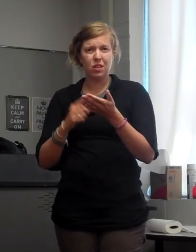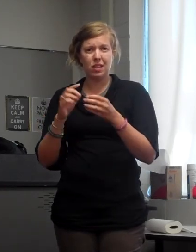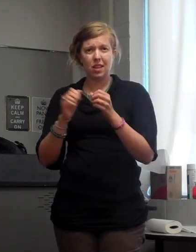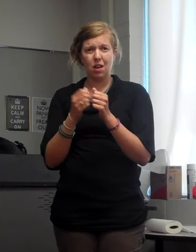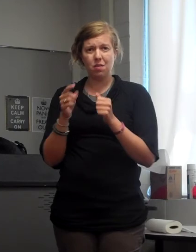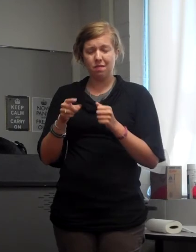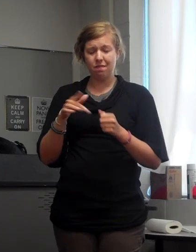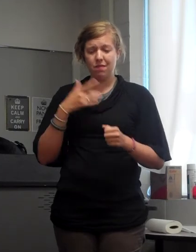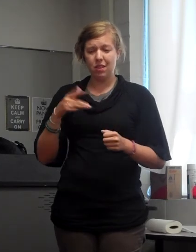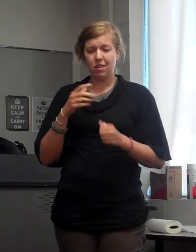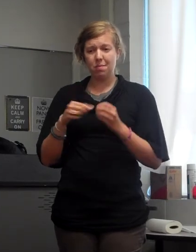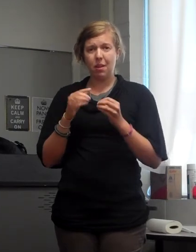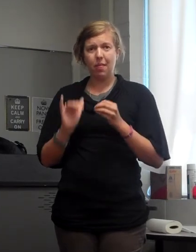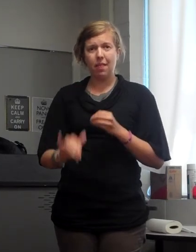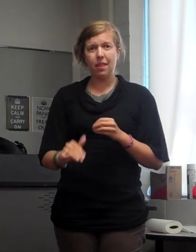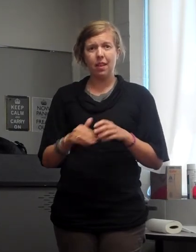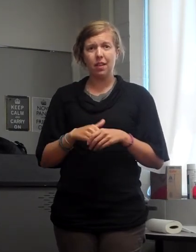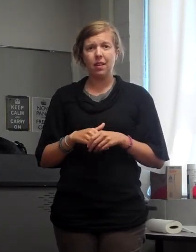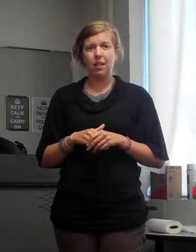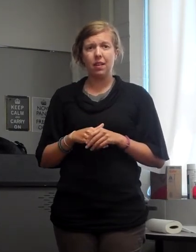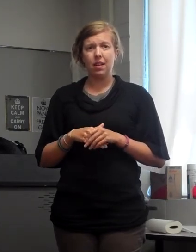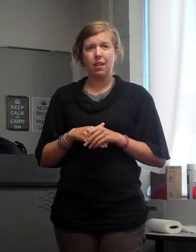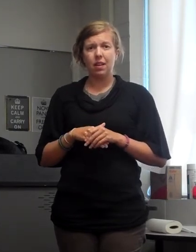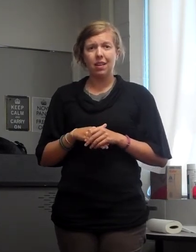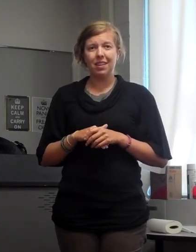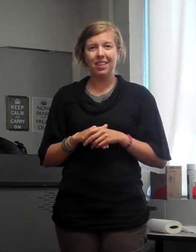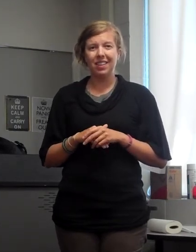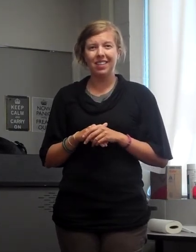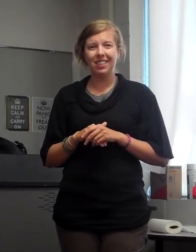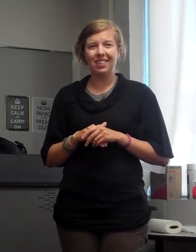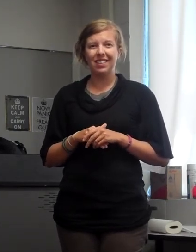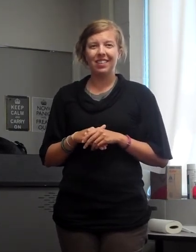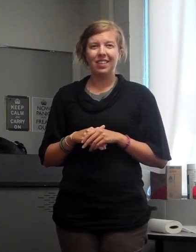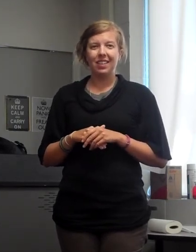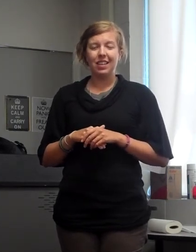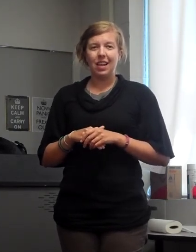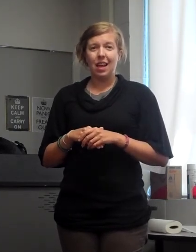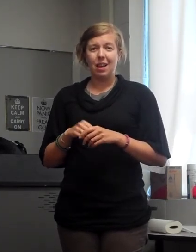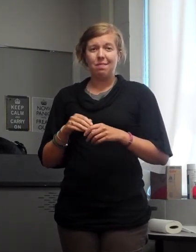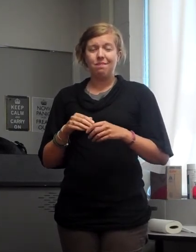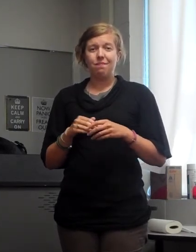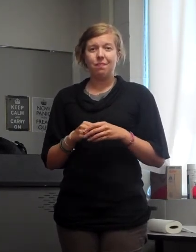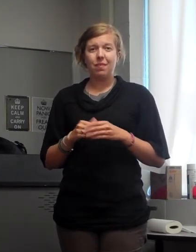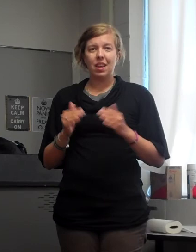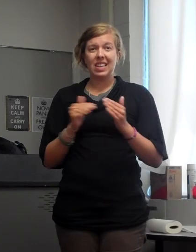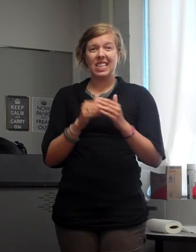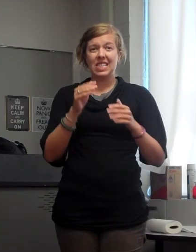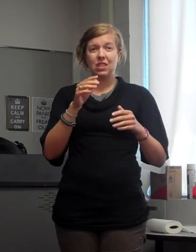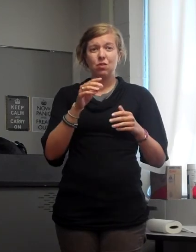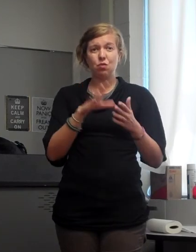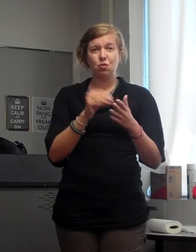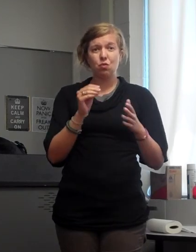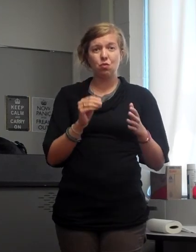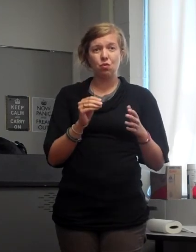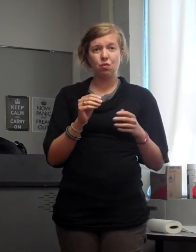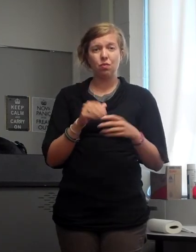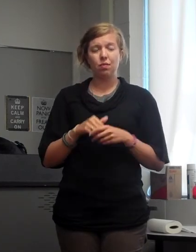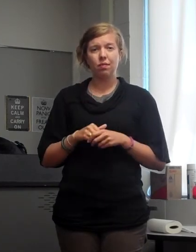on a student loan card, and I'm adamantly against it, especially at a community college level. He is So not. can you kind of advise everybody how he feels about that?